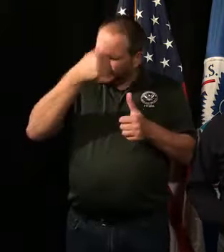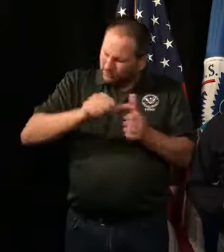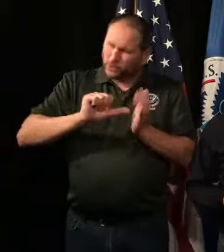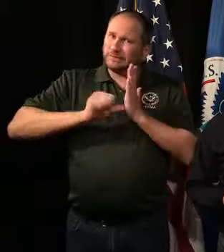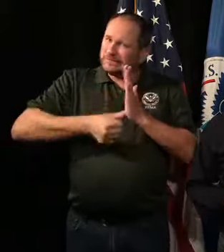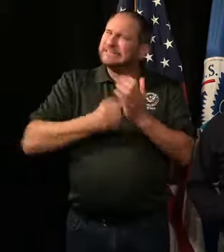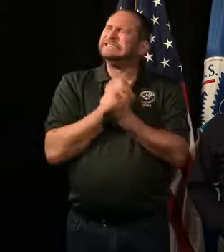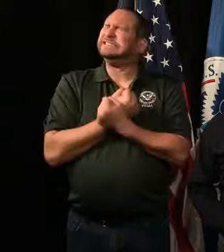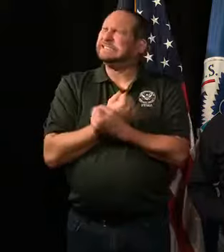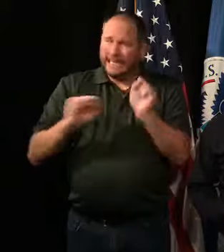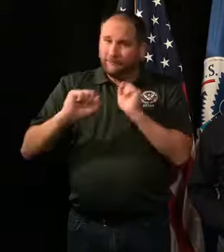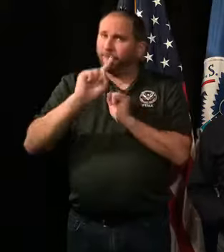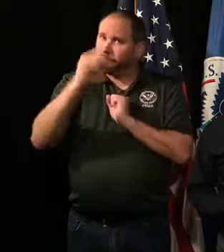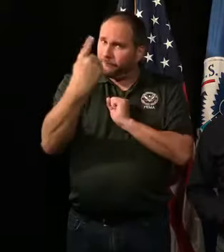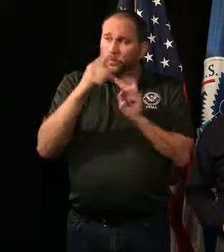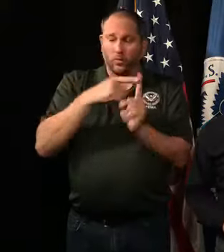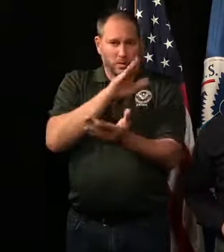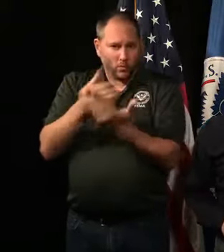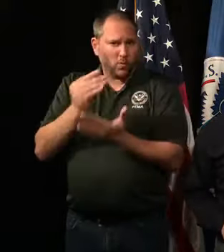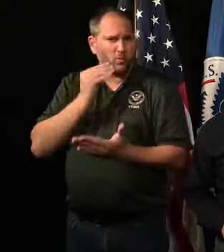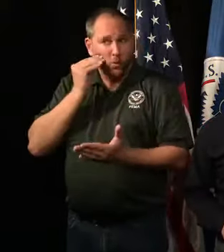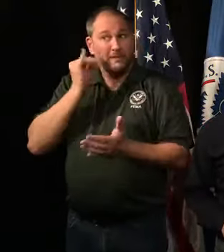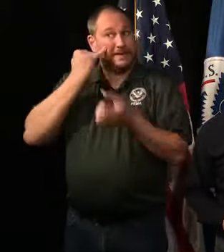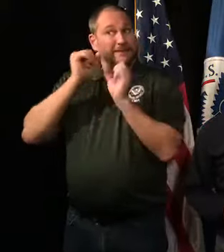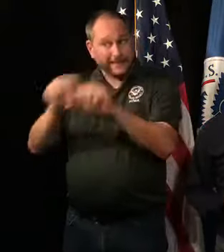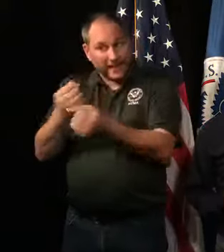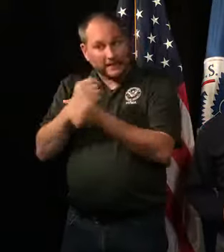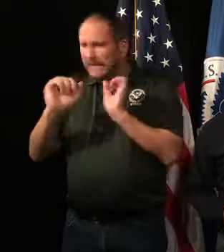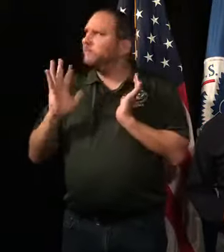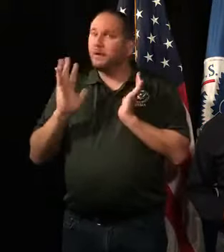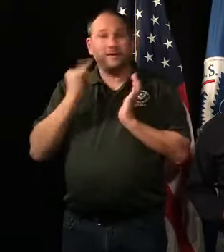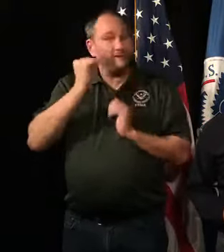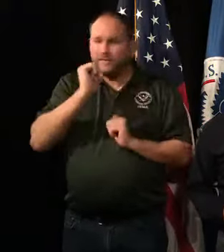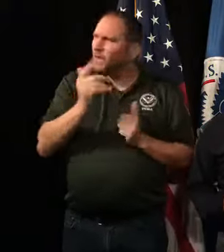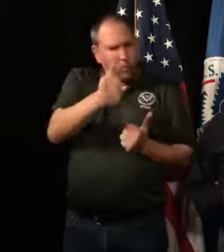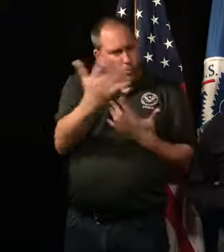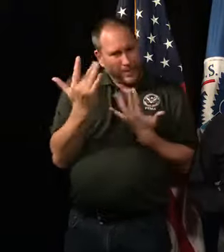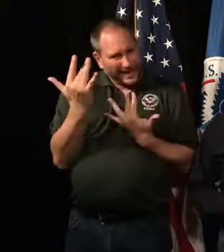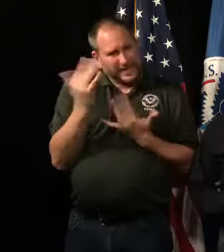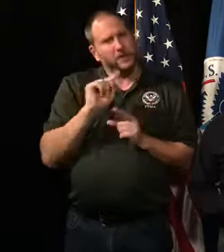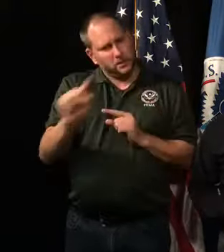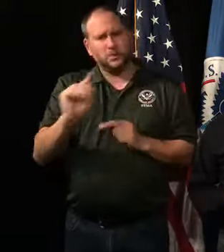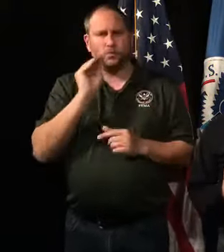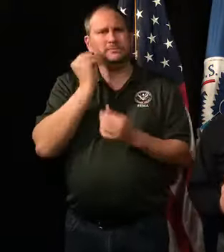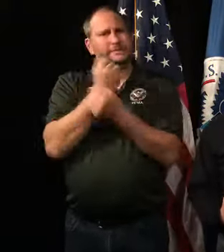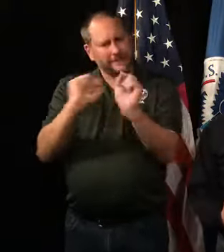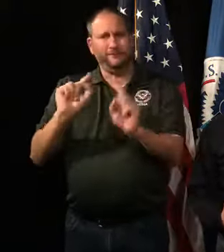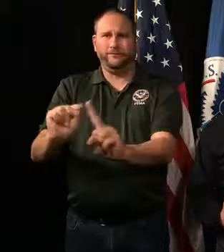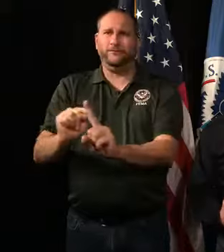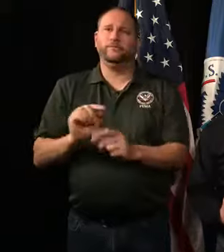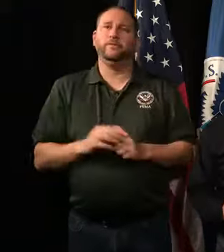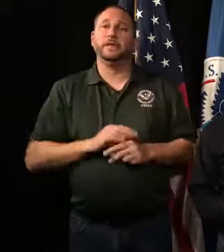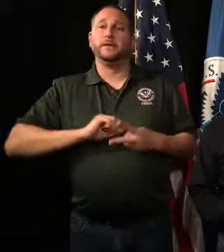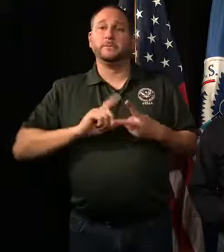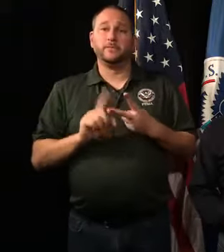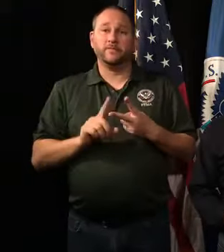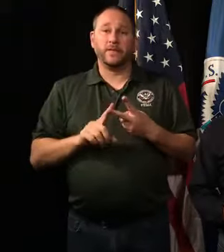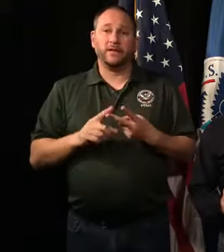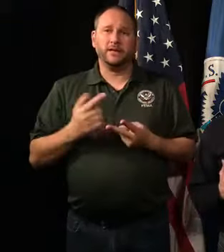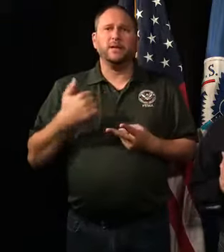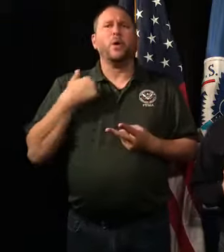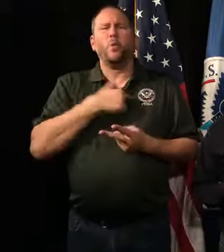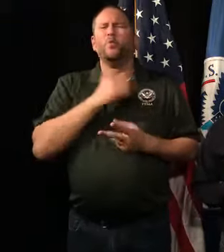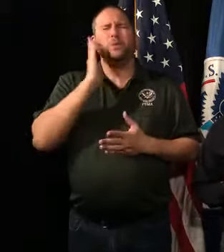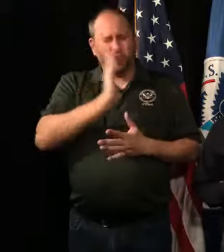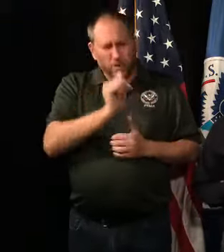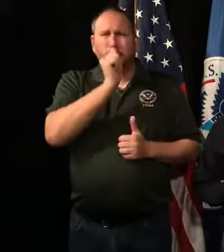home when it is safe for you to do so. Secondly, we will be patient with you. Don't rush home on